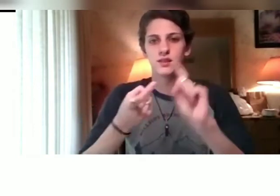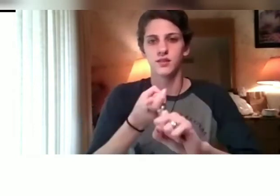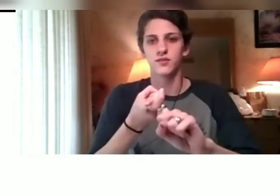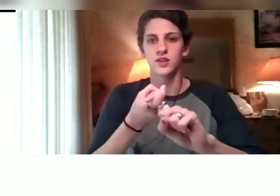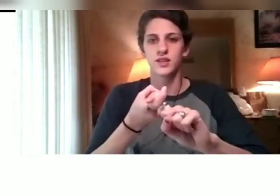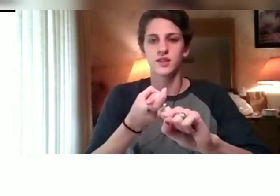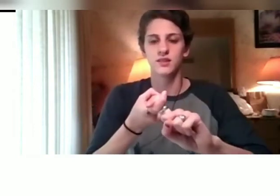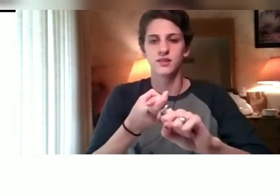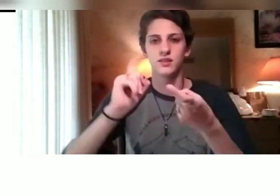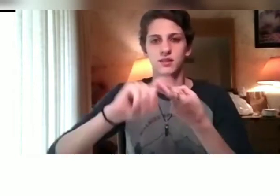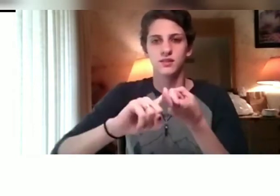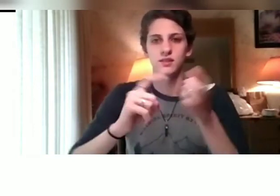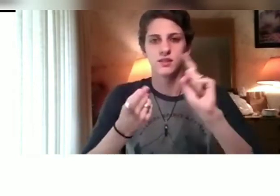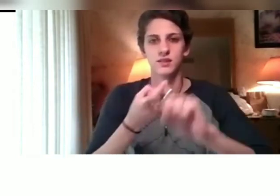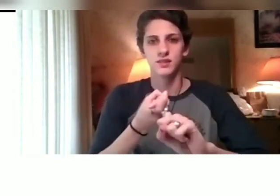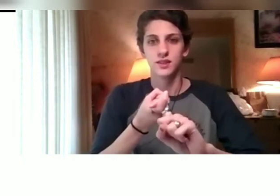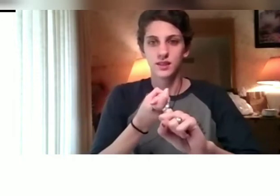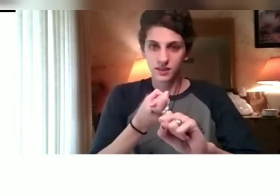Fund.